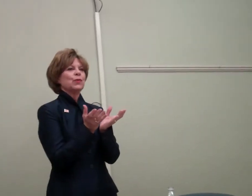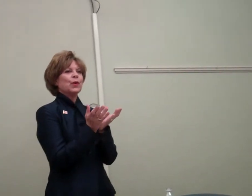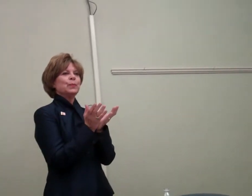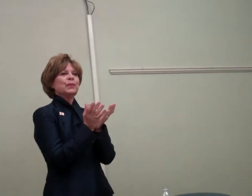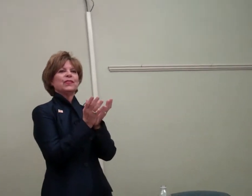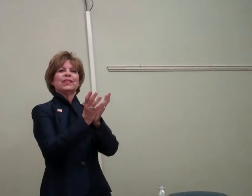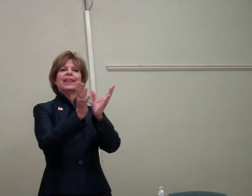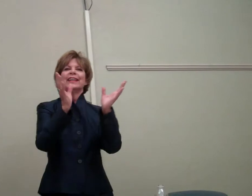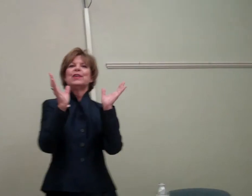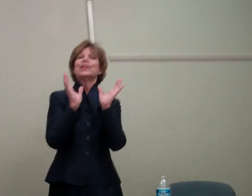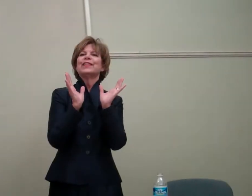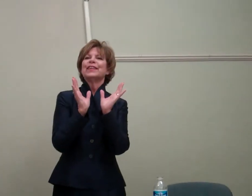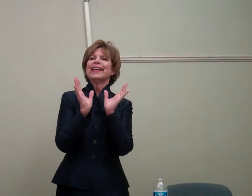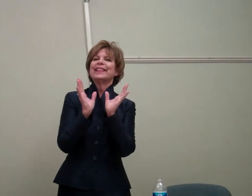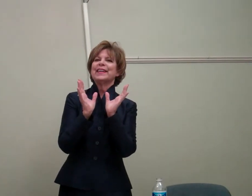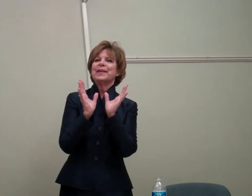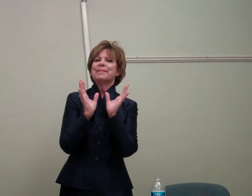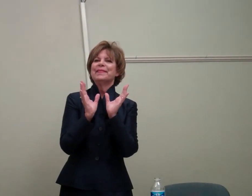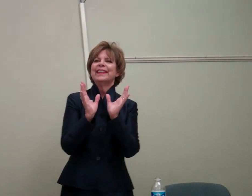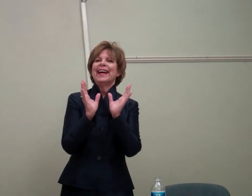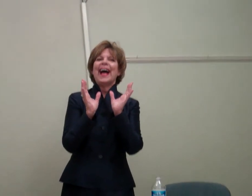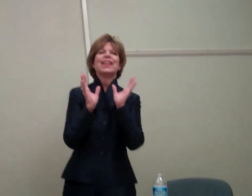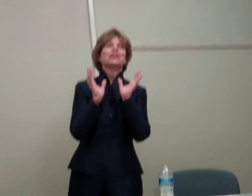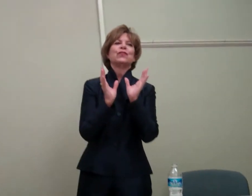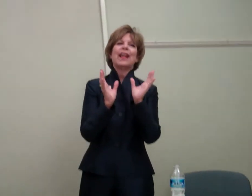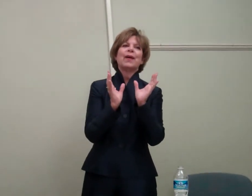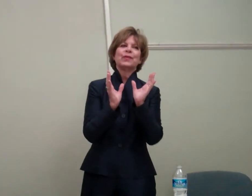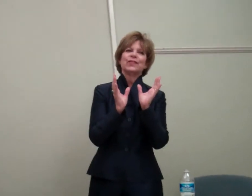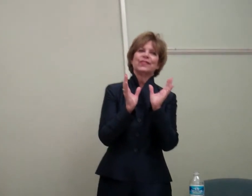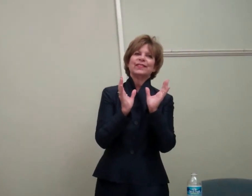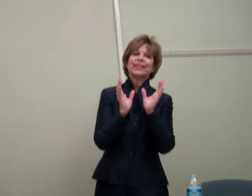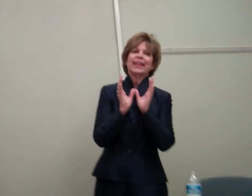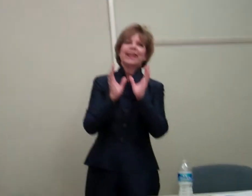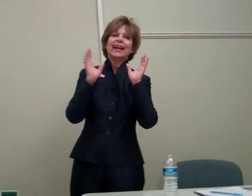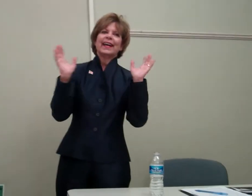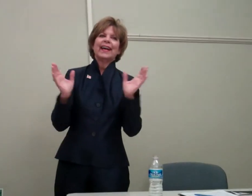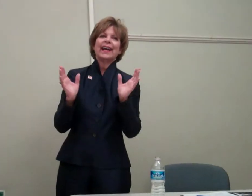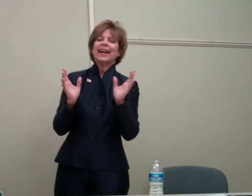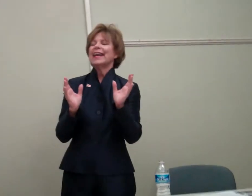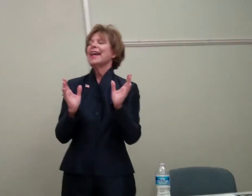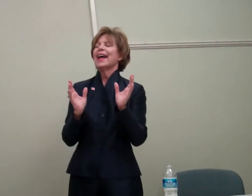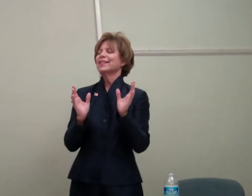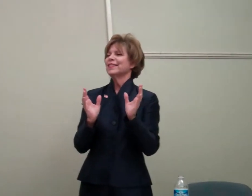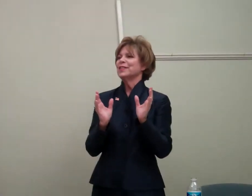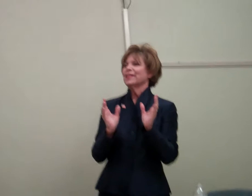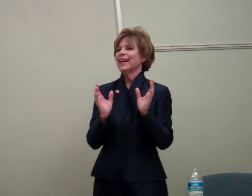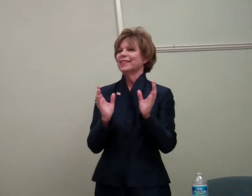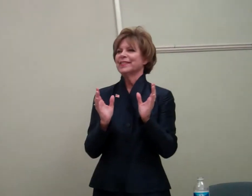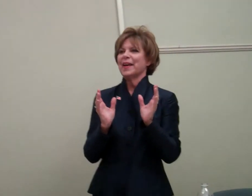groups. You can look at them as flowers, enhancing your landscape.